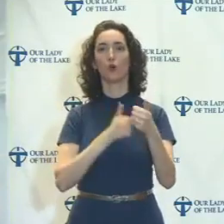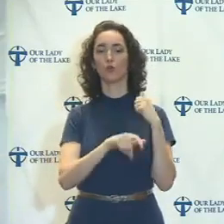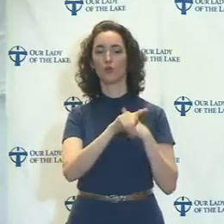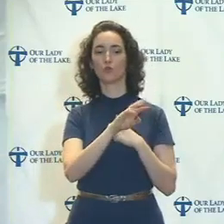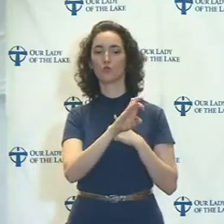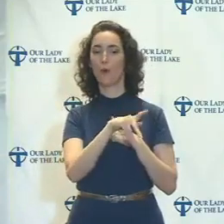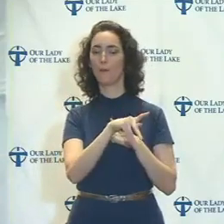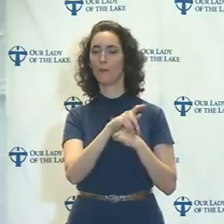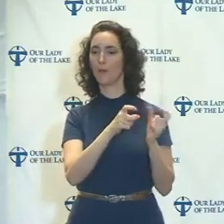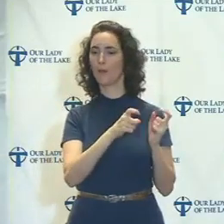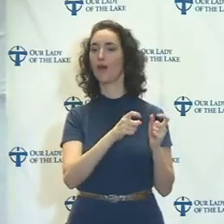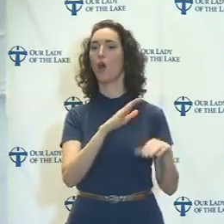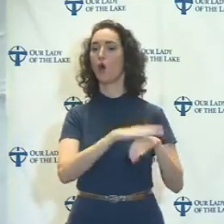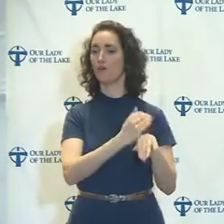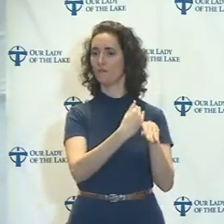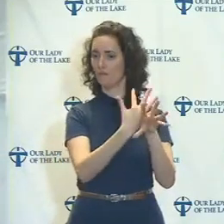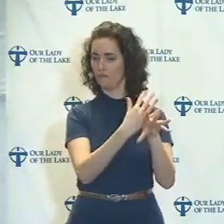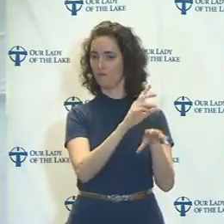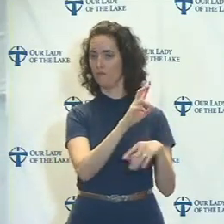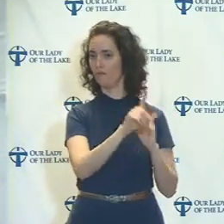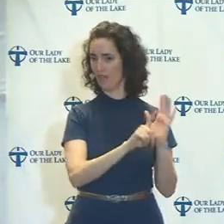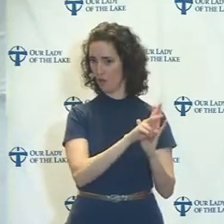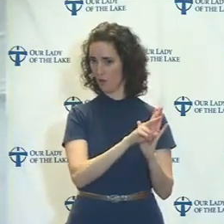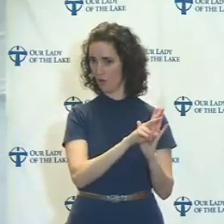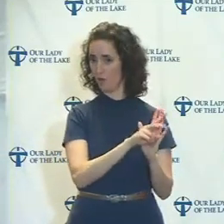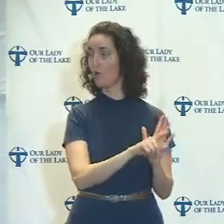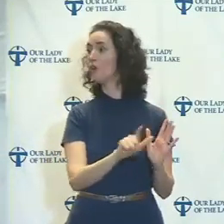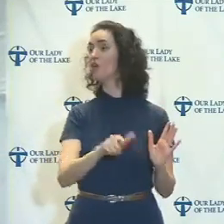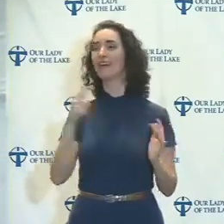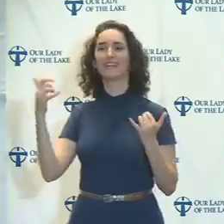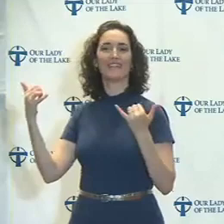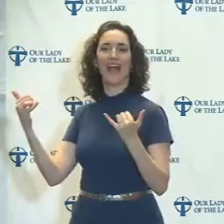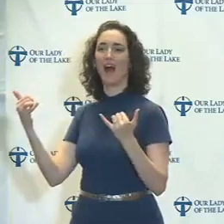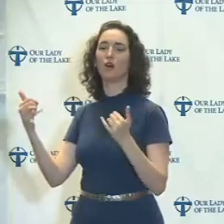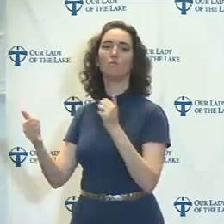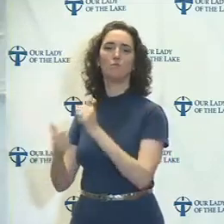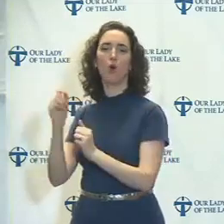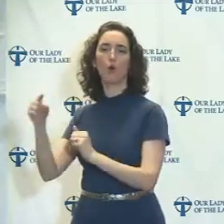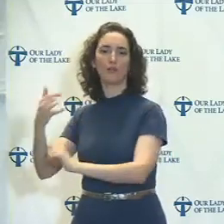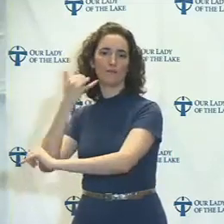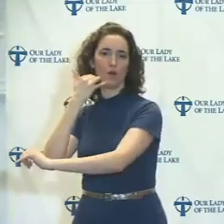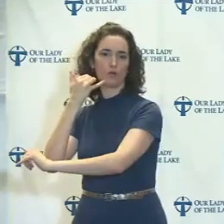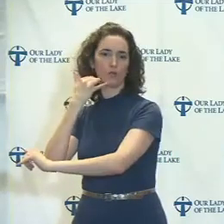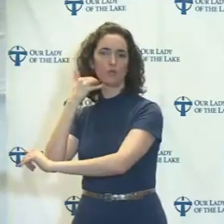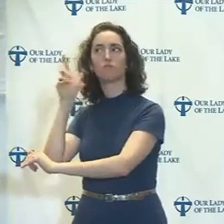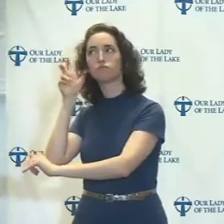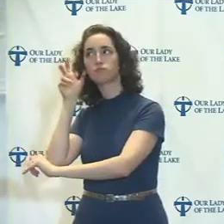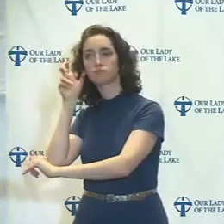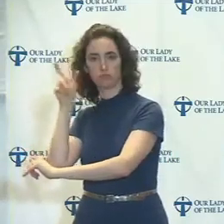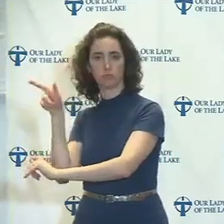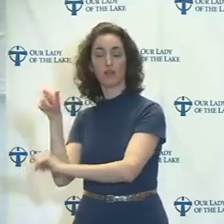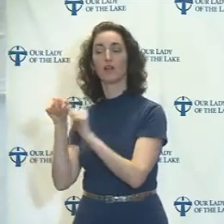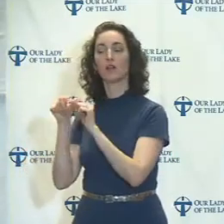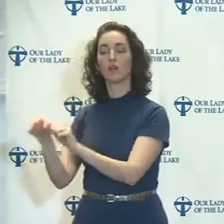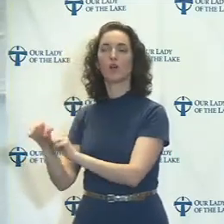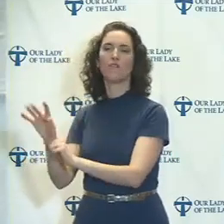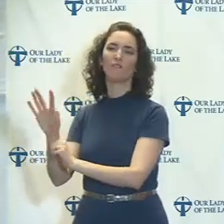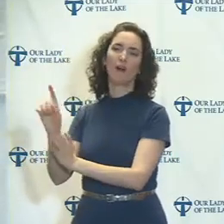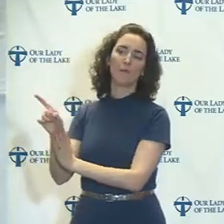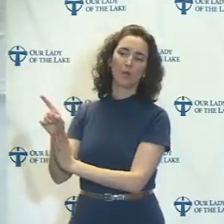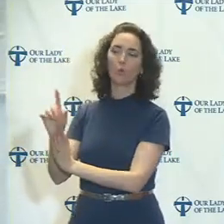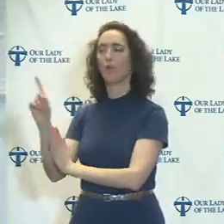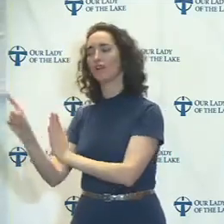video telephone conferences. These are primarily telephone only, and they last 45 minutes to an